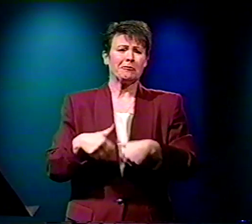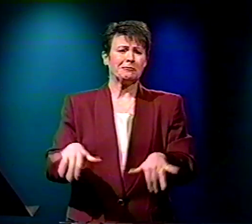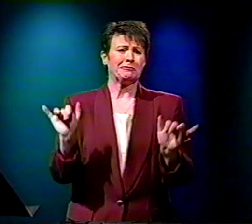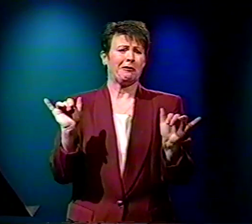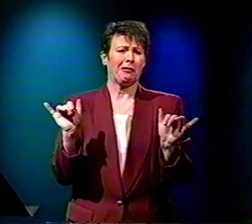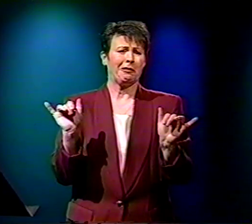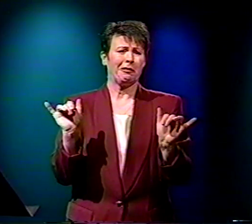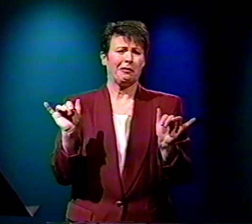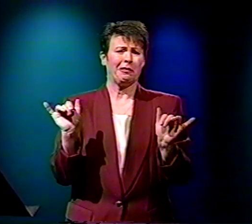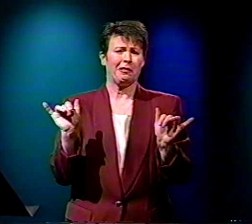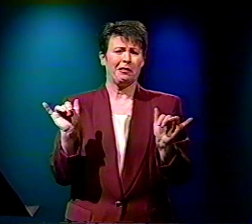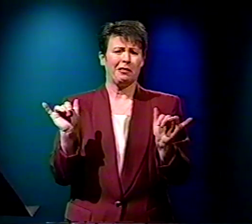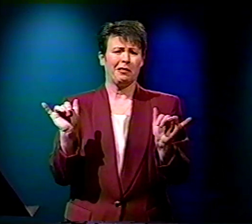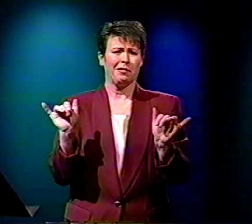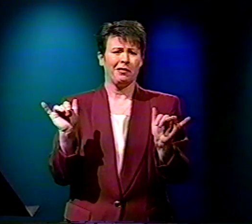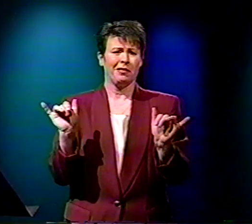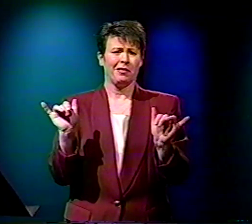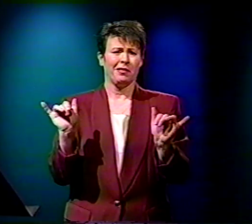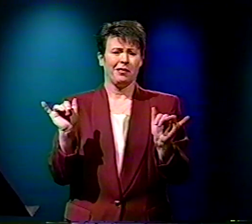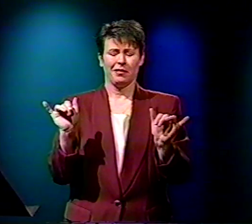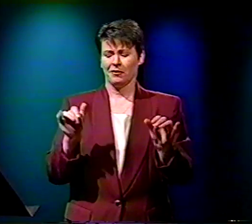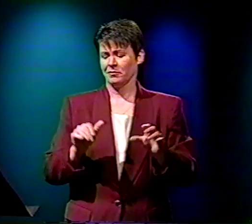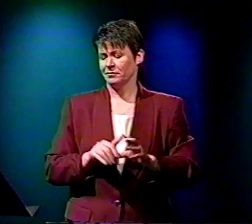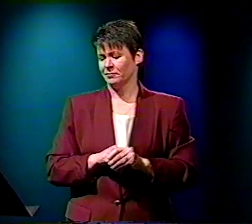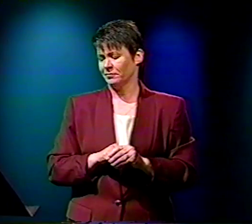being hired for interpreting assignments all the time."